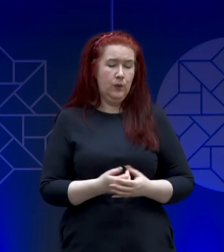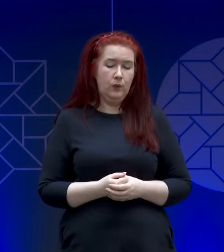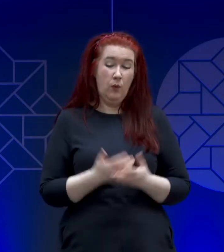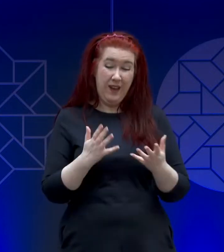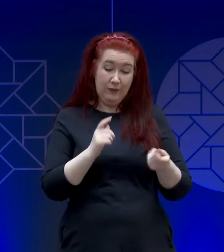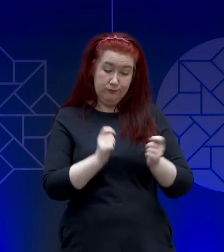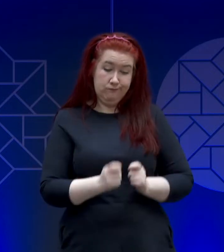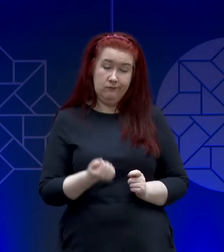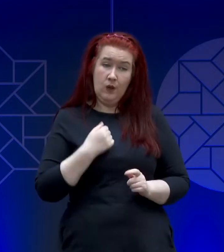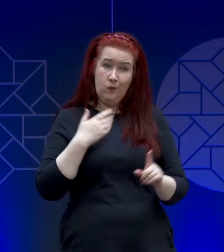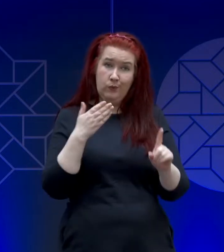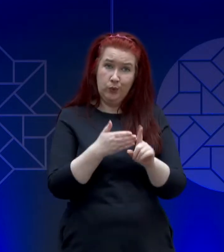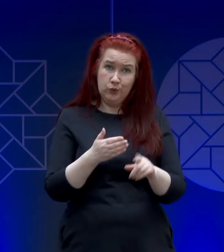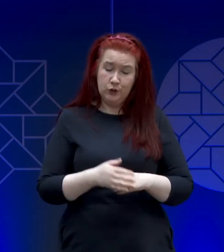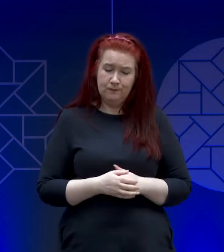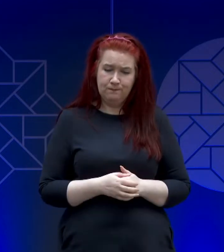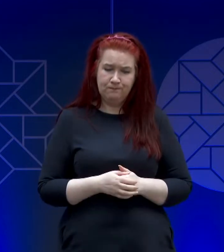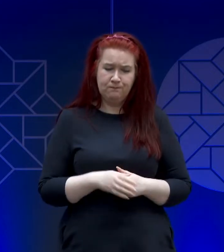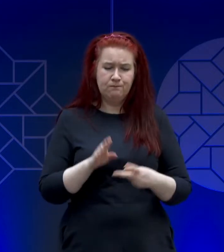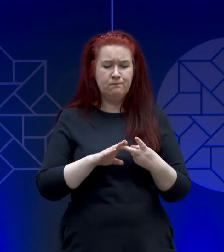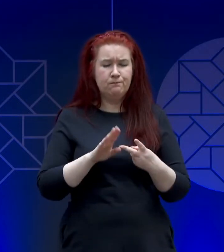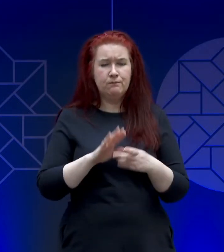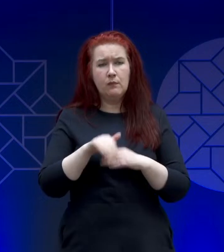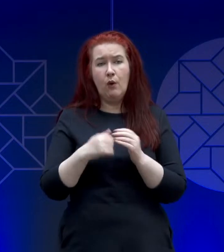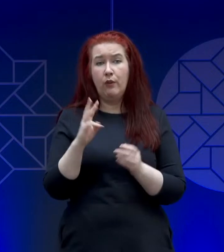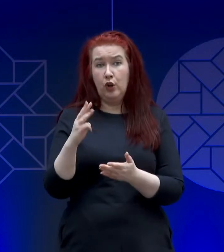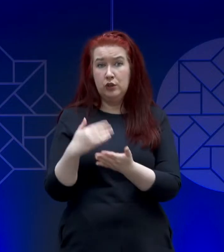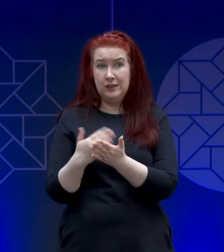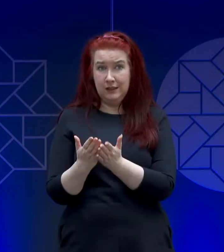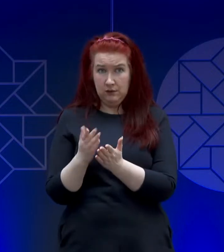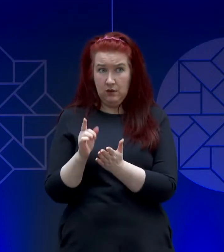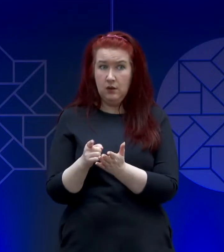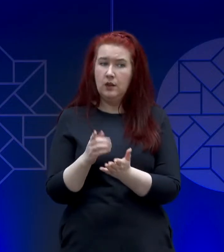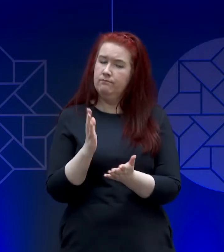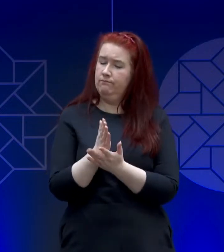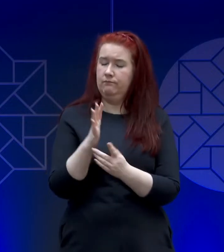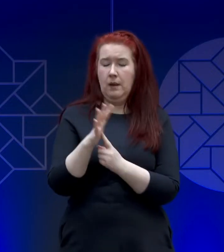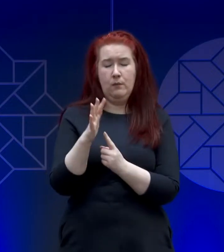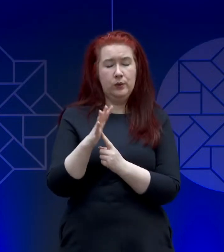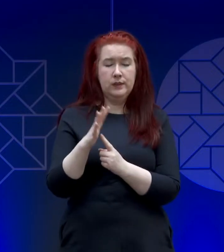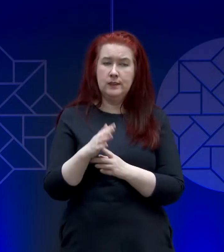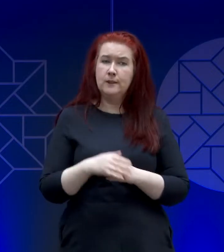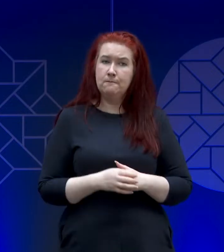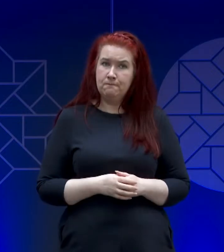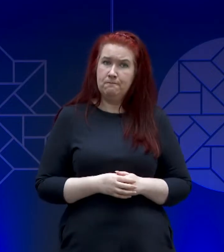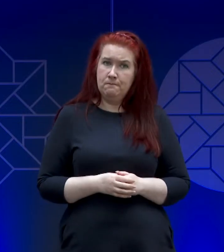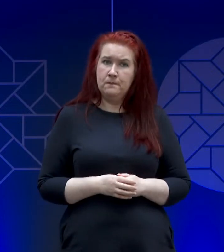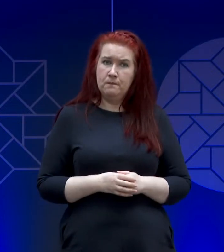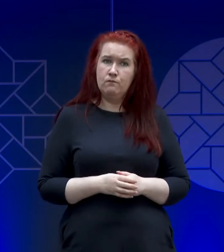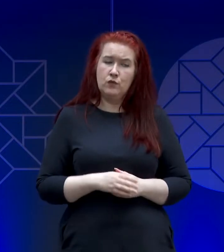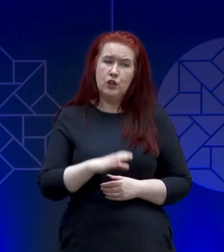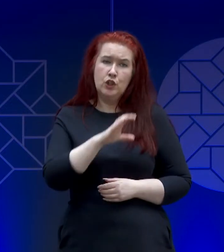to do that. Second point about the third sector is very important.